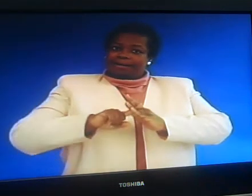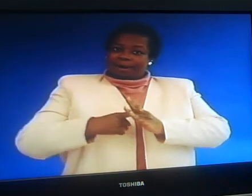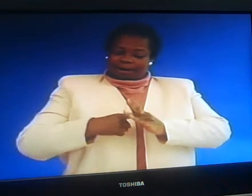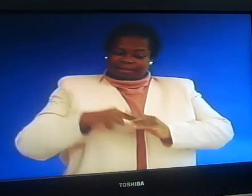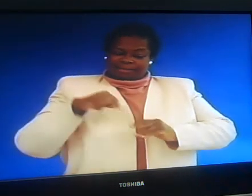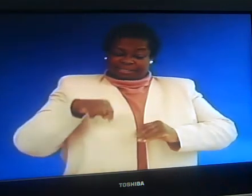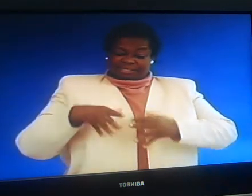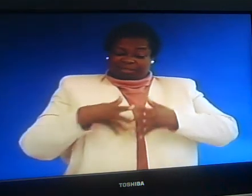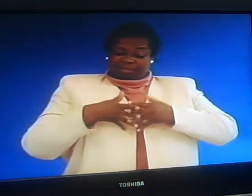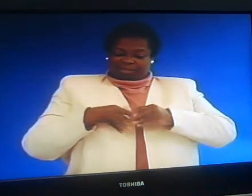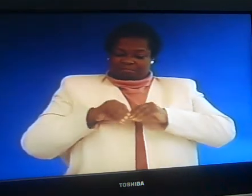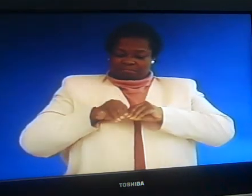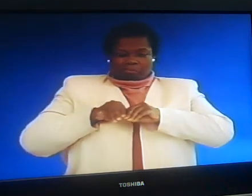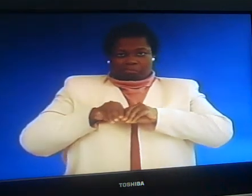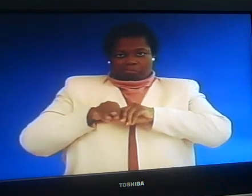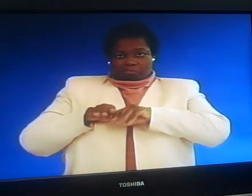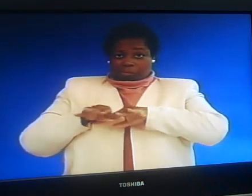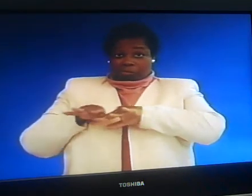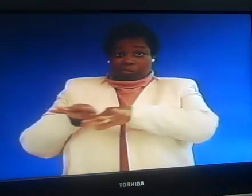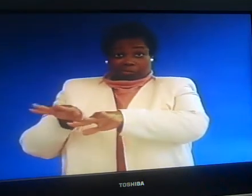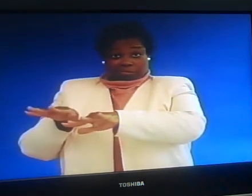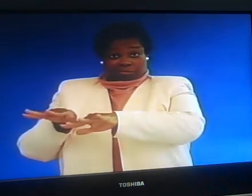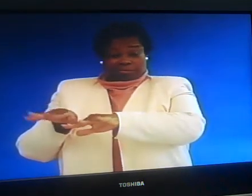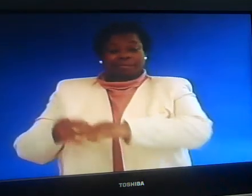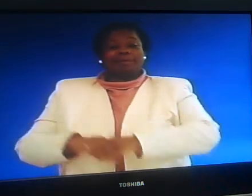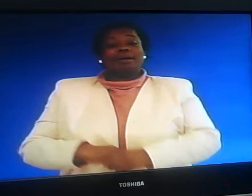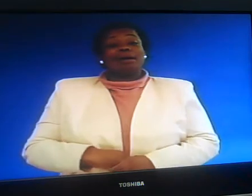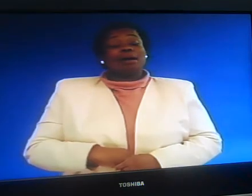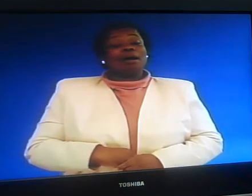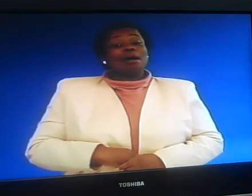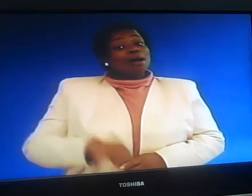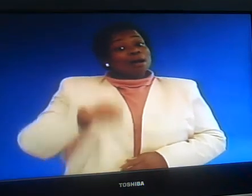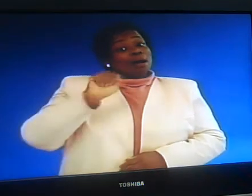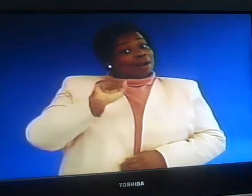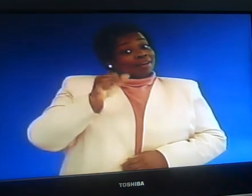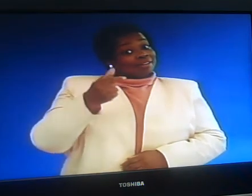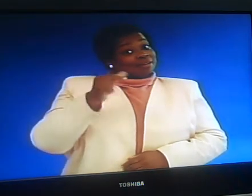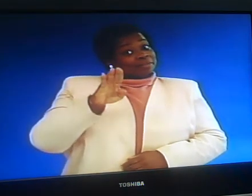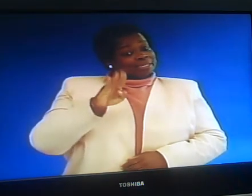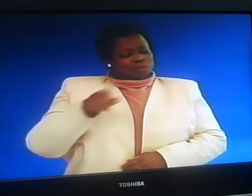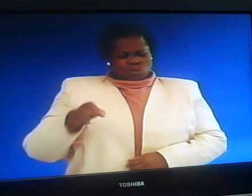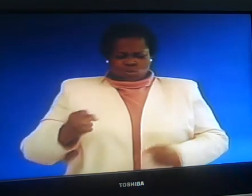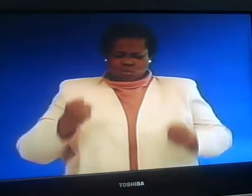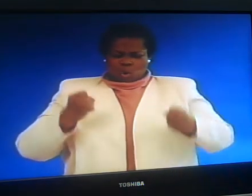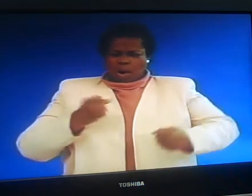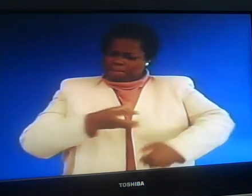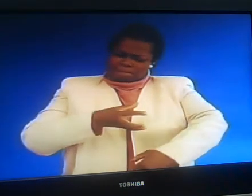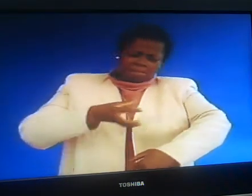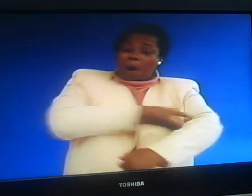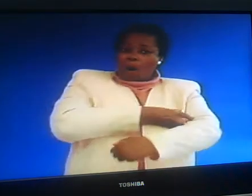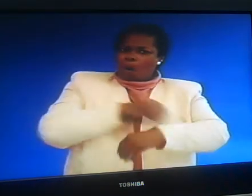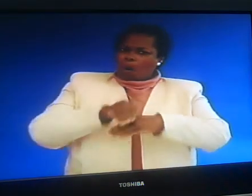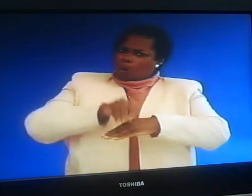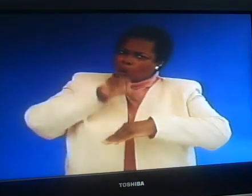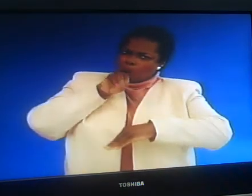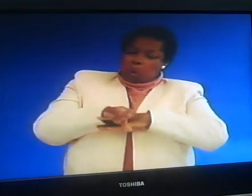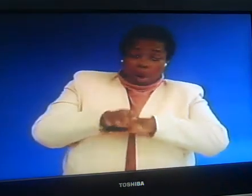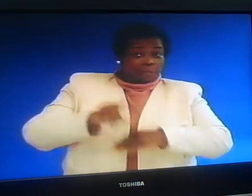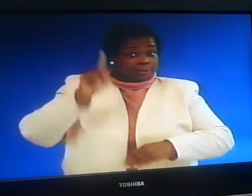name. His conflict, or his belief, kind of spread in America. And he was a strong